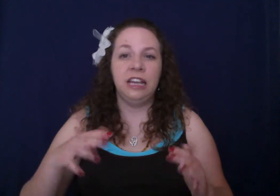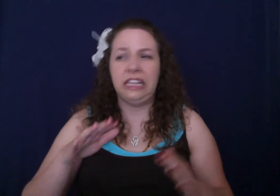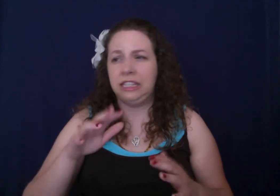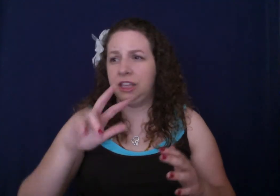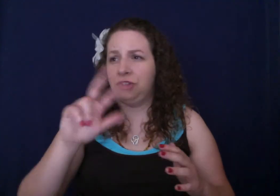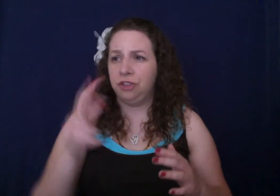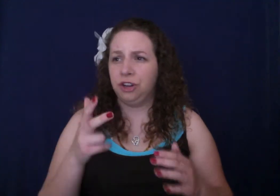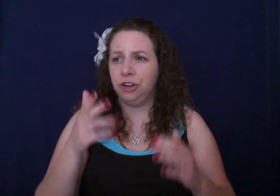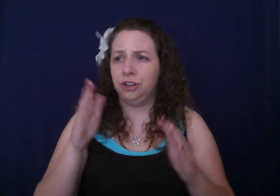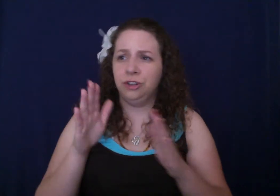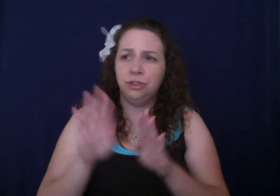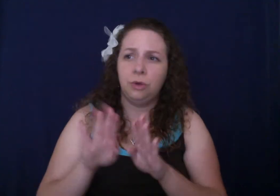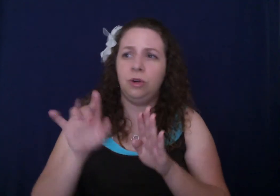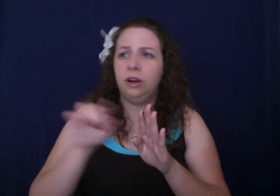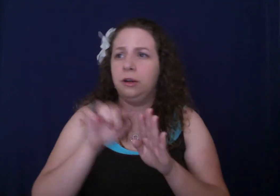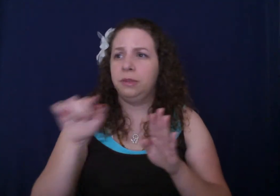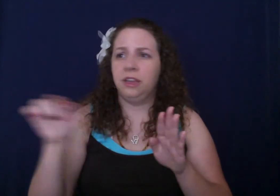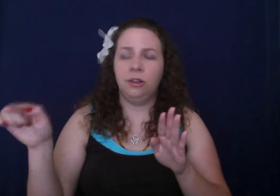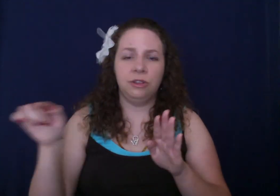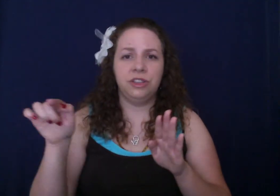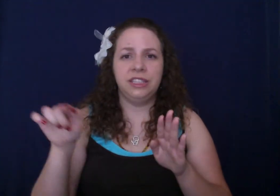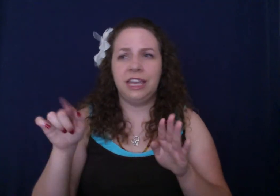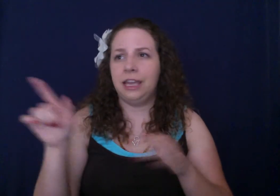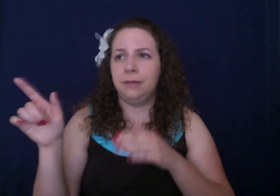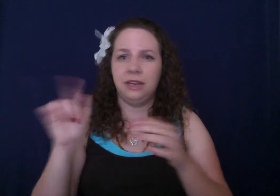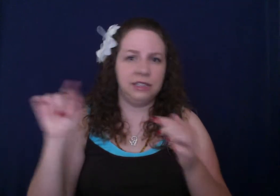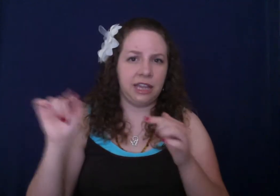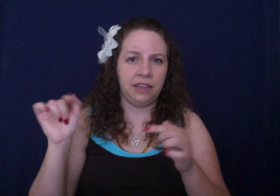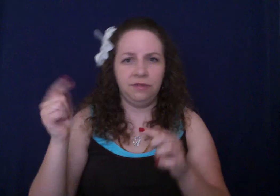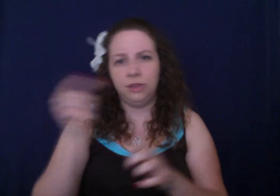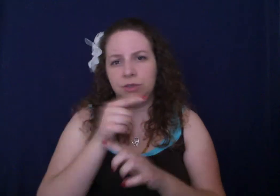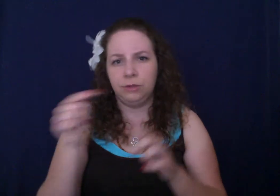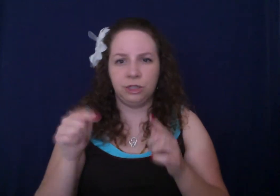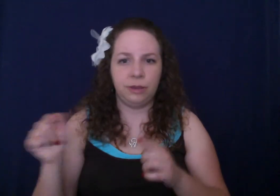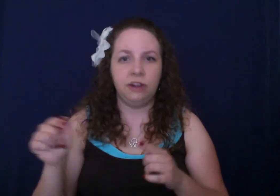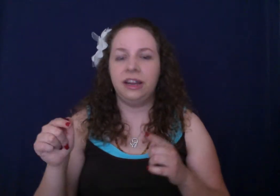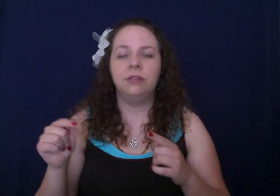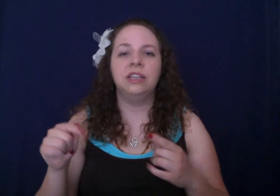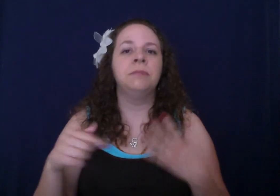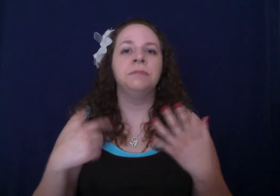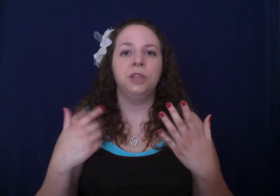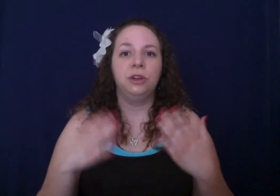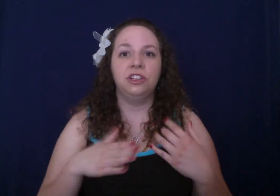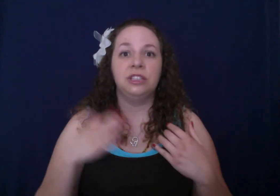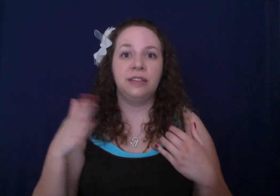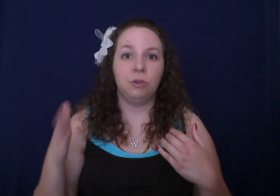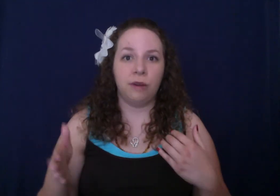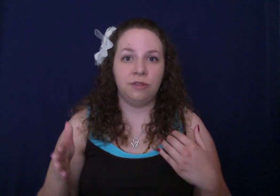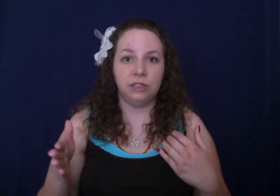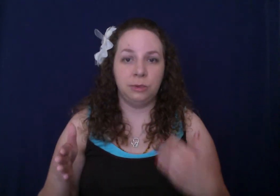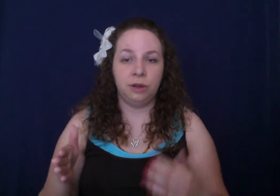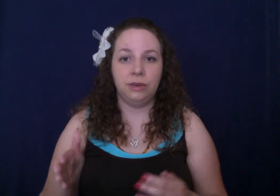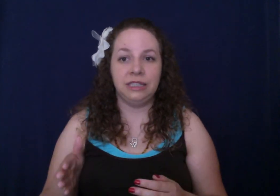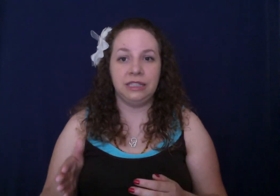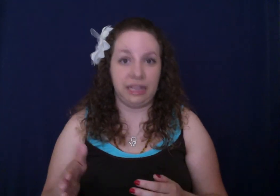it's the 3rd door, but they all look the same and it's kind of confusing which way you're counting. You could just give a reference point what it's next